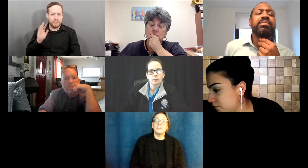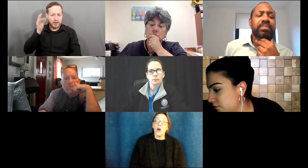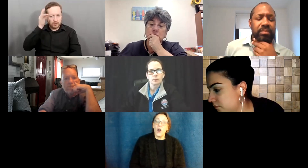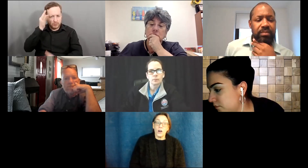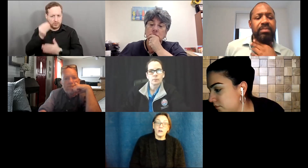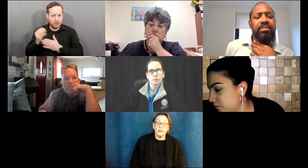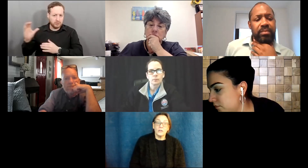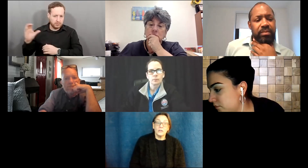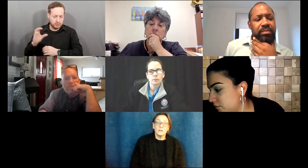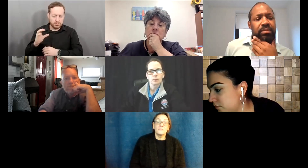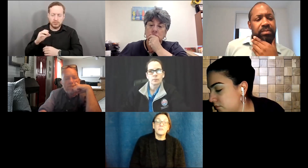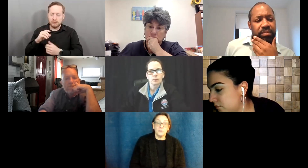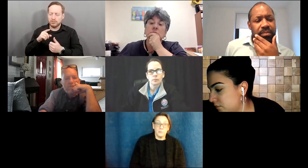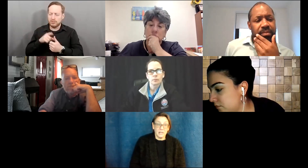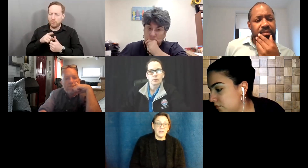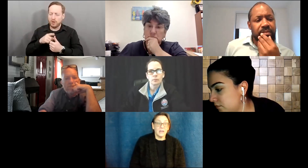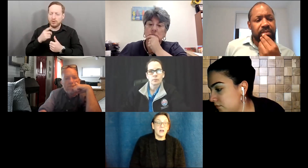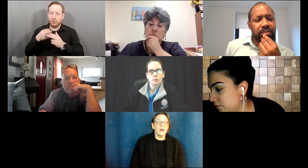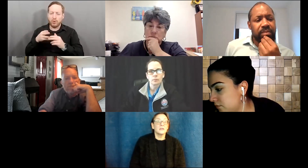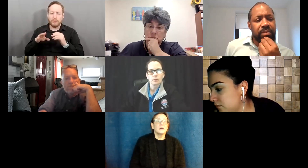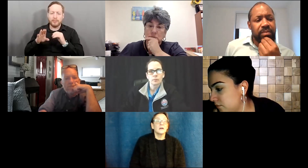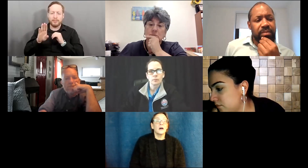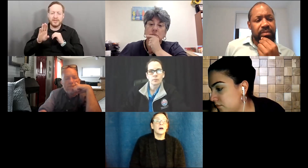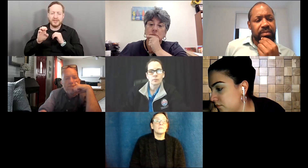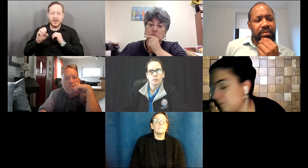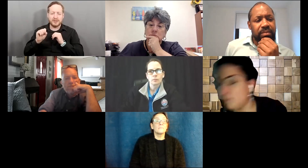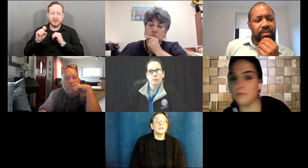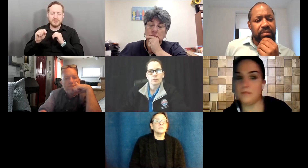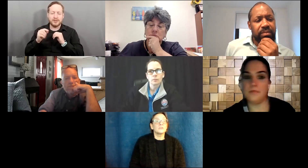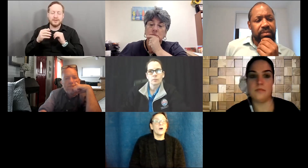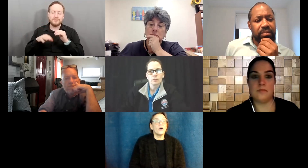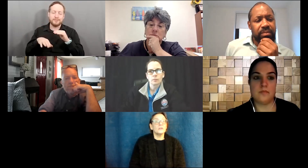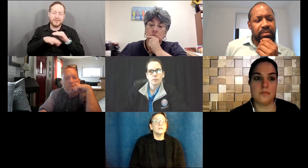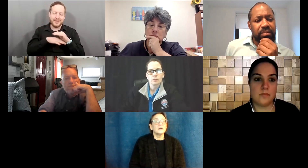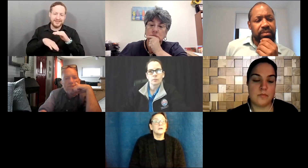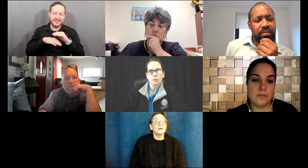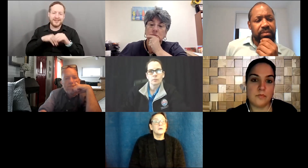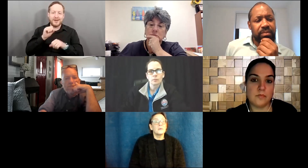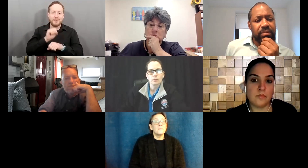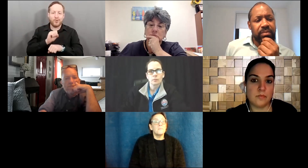from VR, federal money they got. And it was called